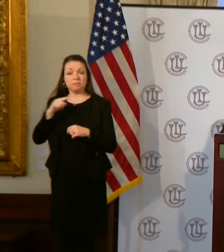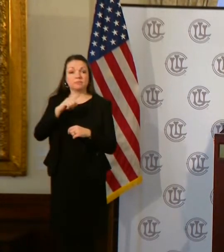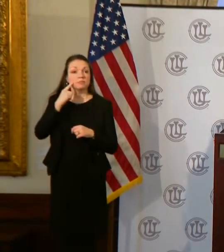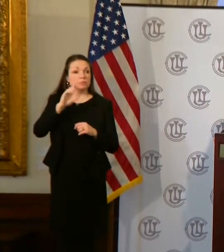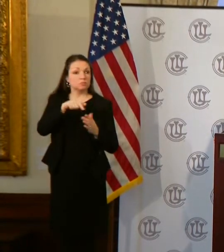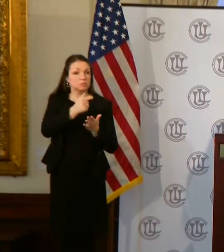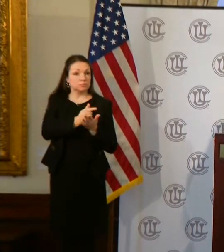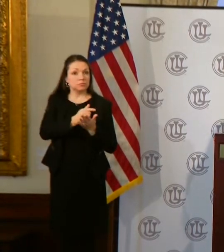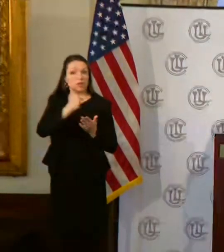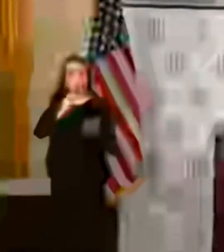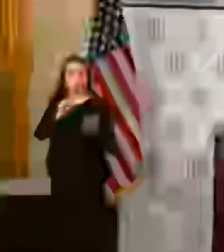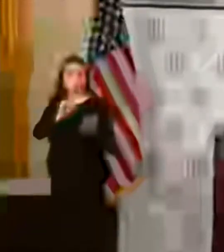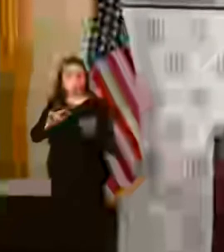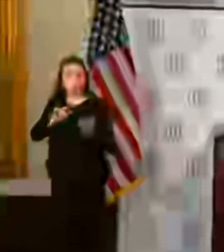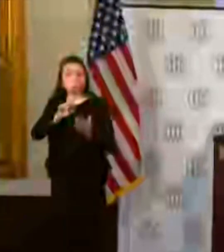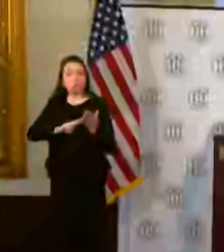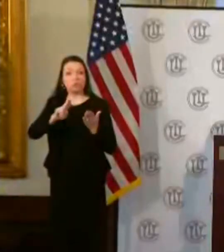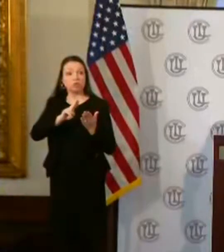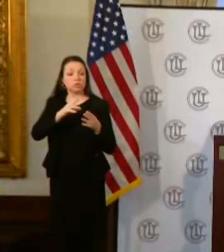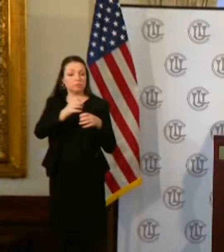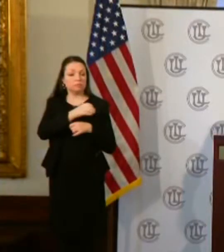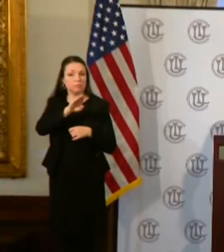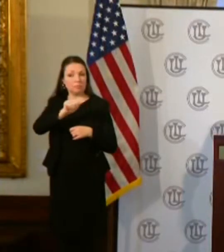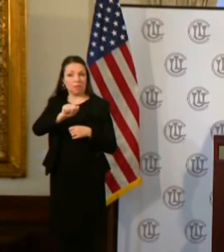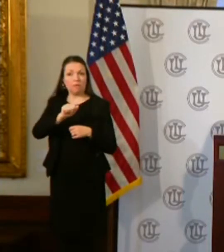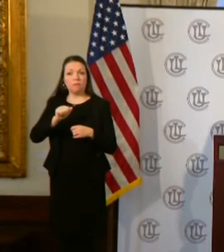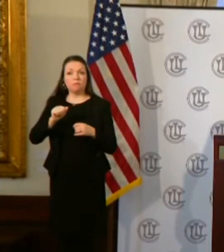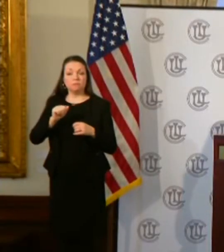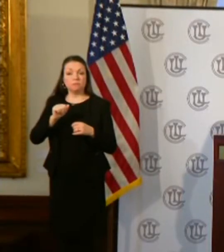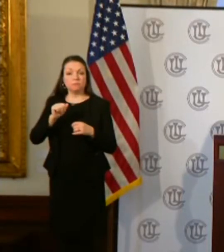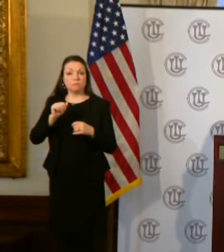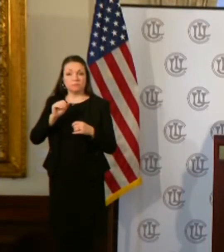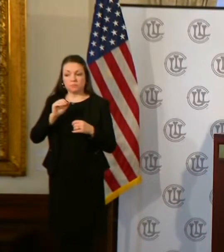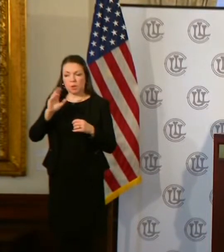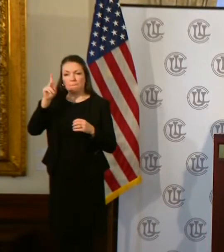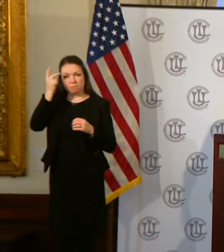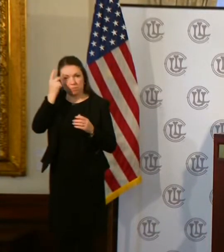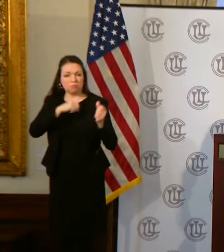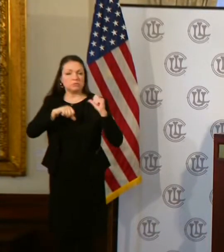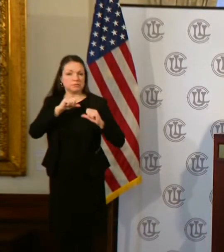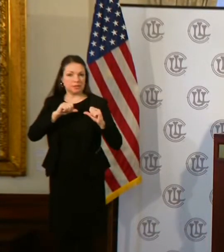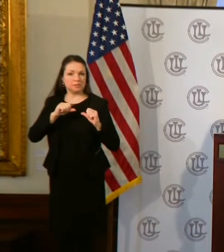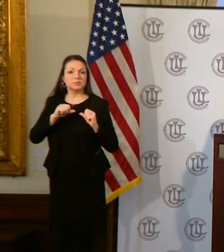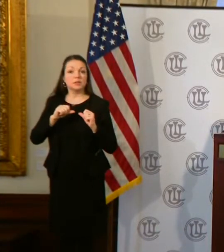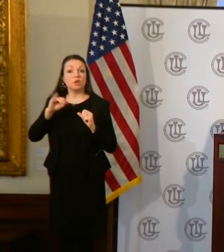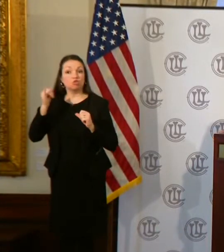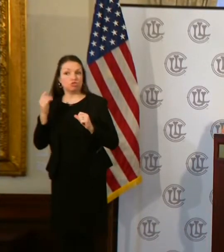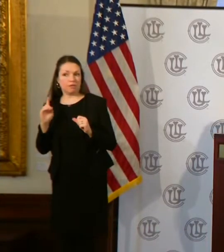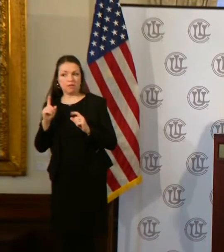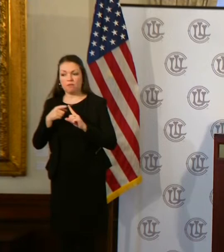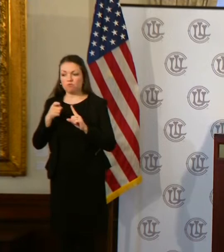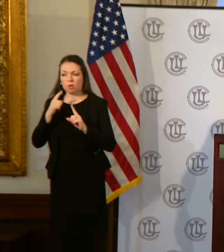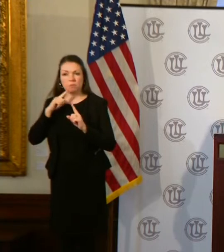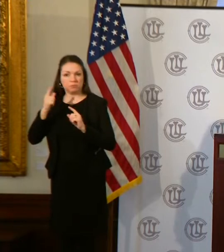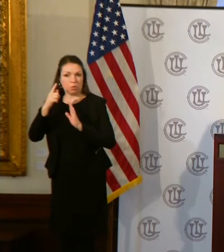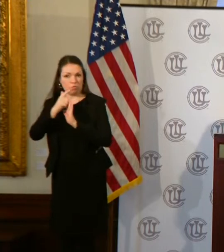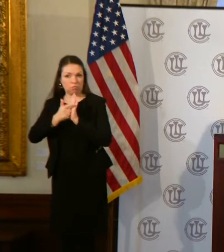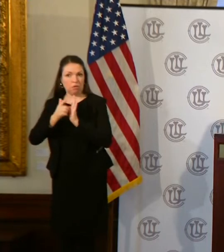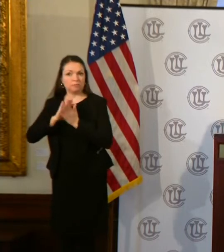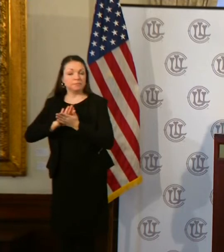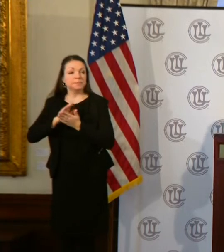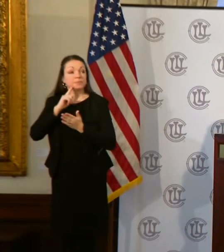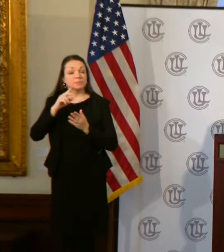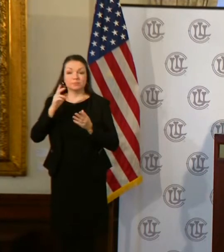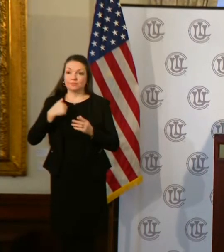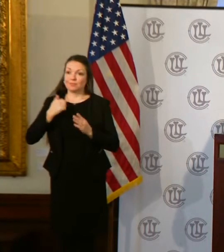where she earned her BA in political science and her JD from the School of Law. It's with great pleasure to